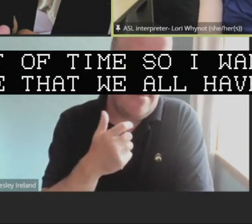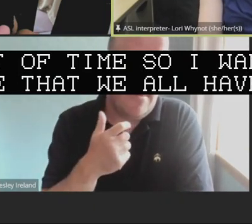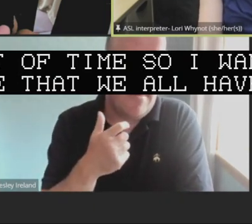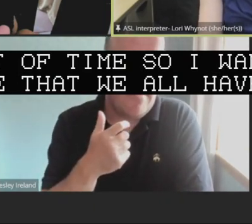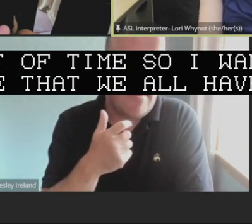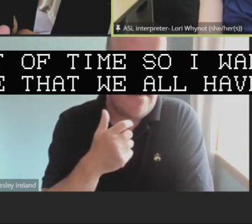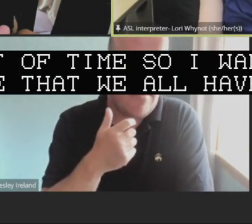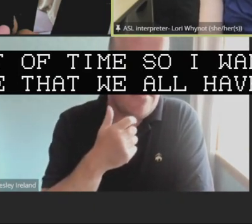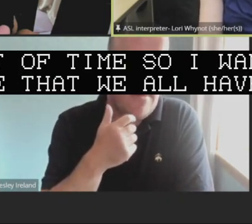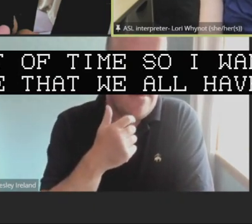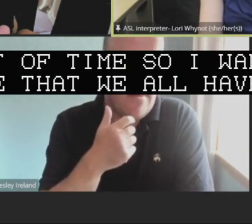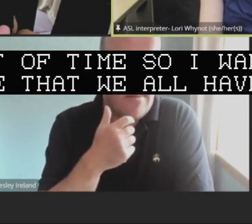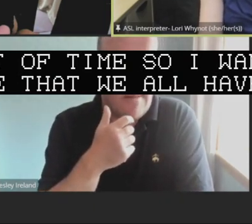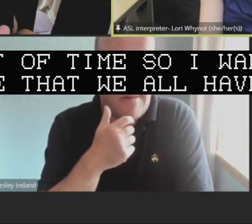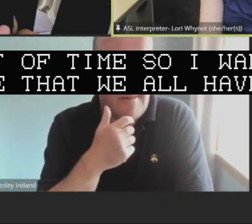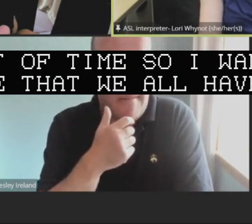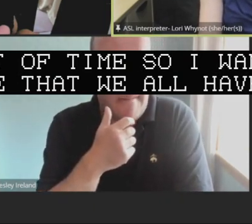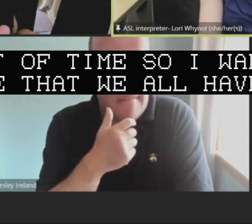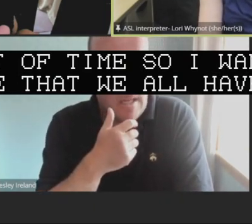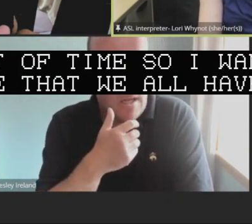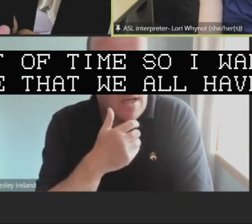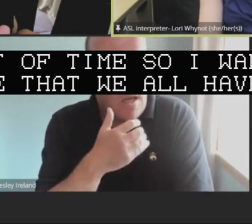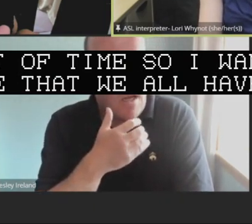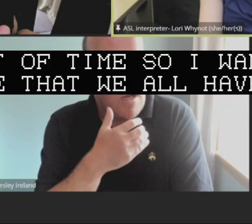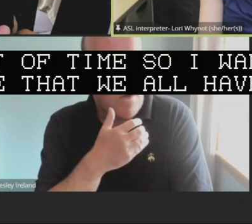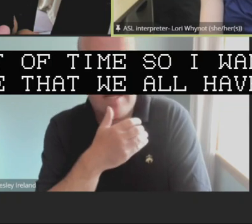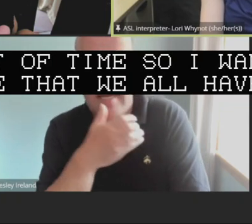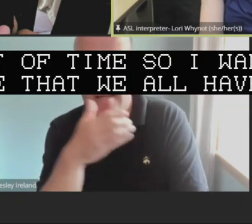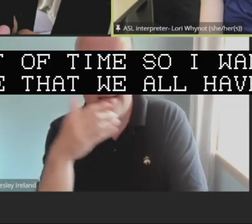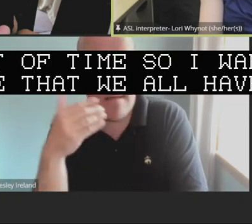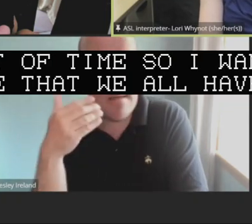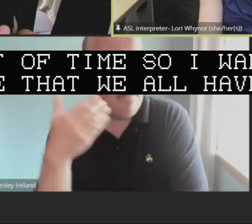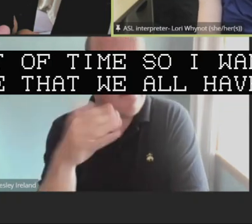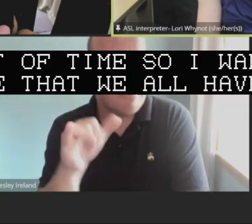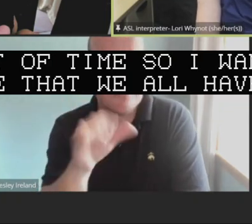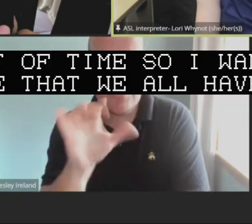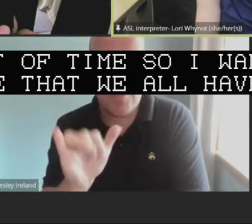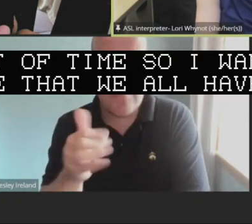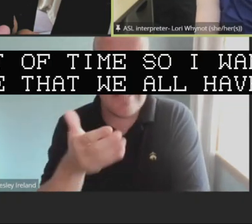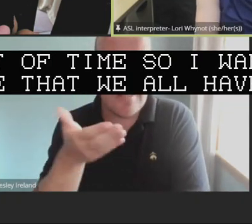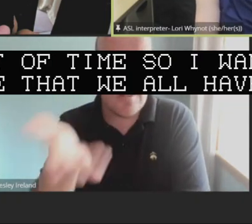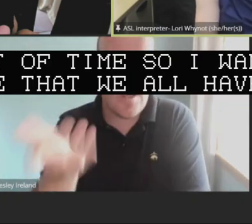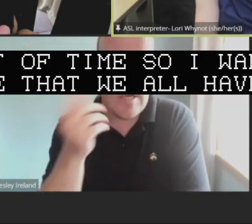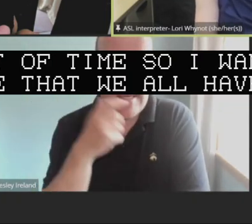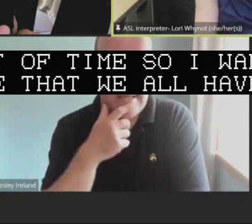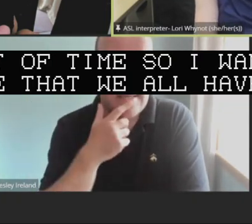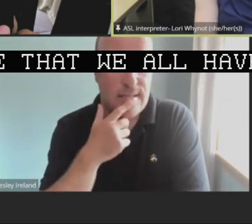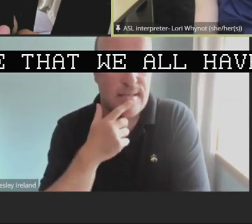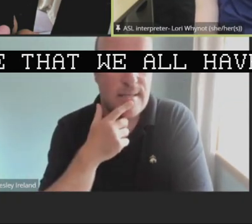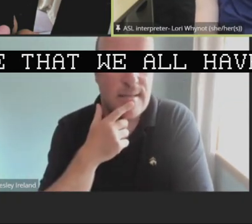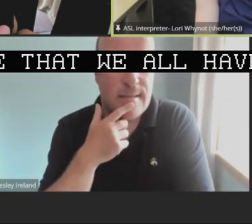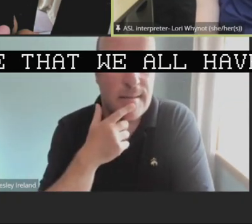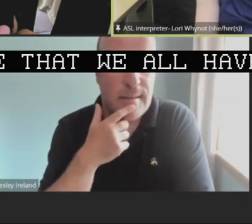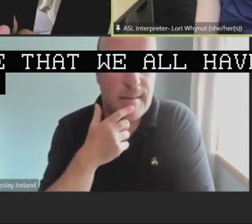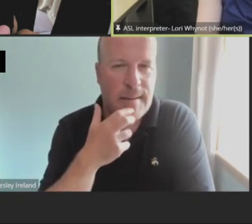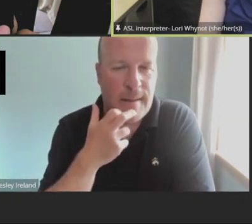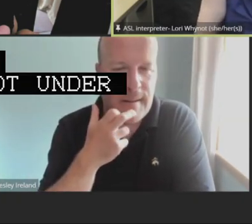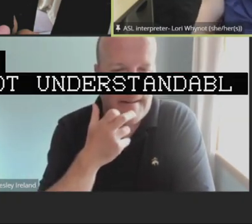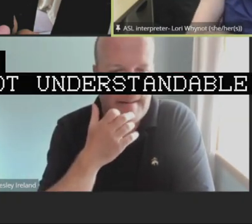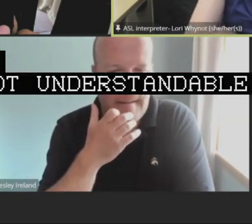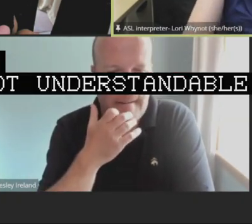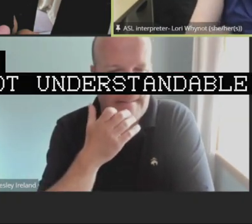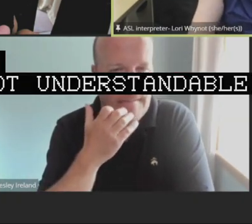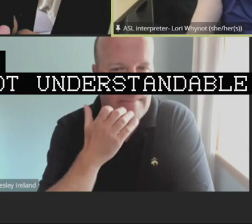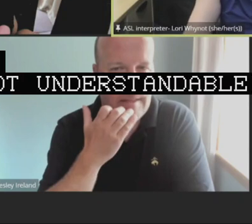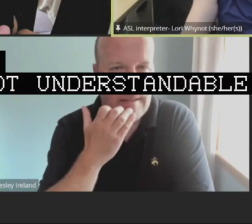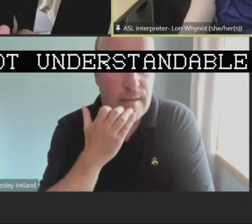the disability community in Boston as effectively as possible. Okay, so go ahead.